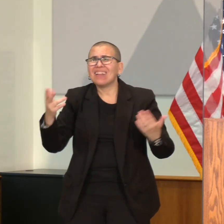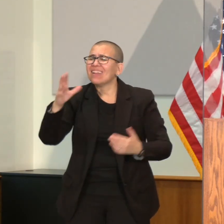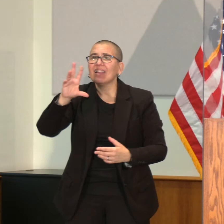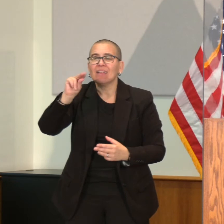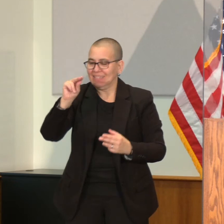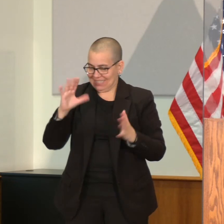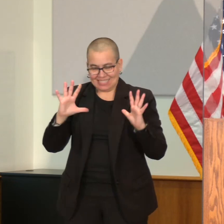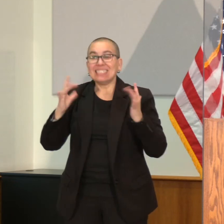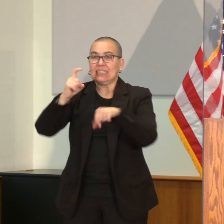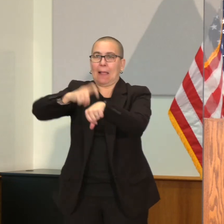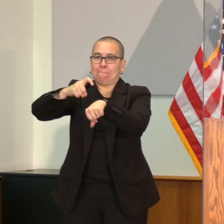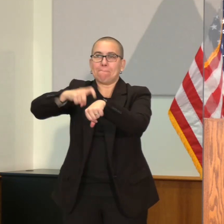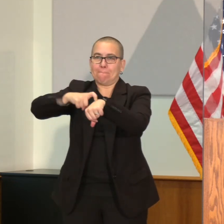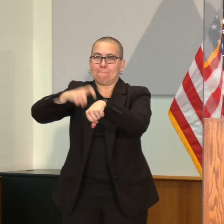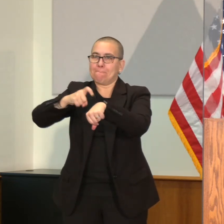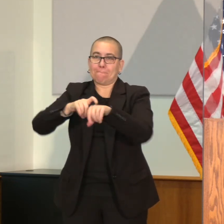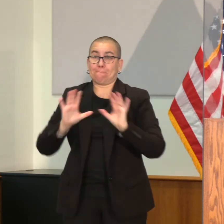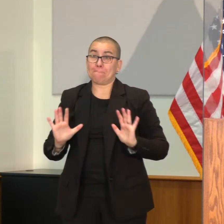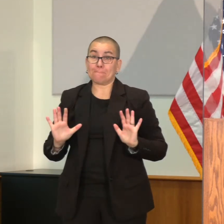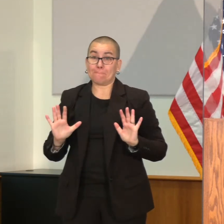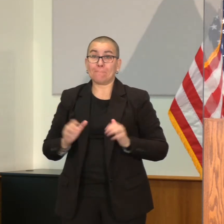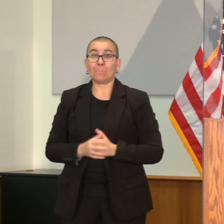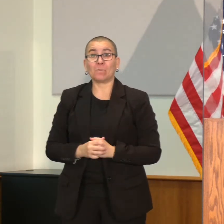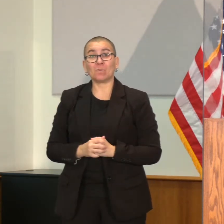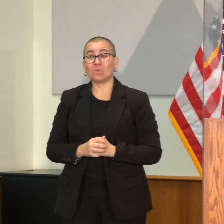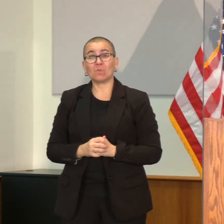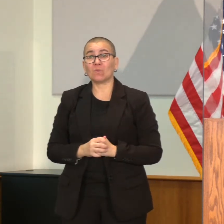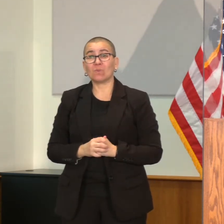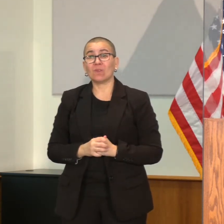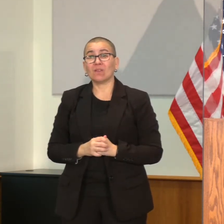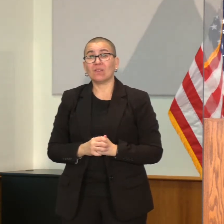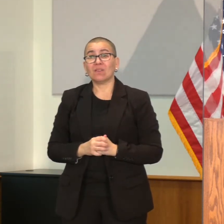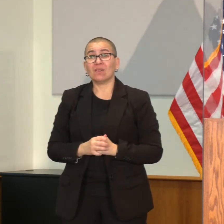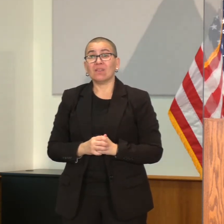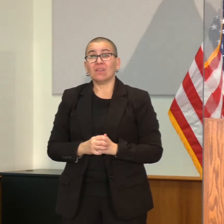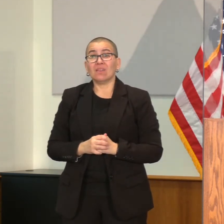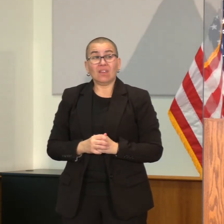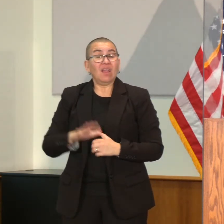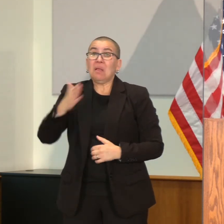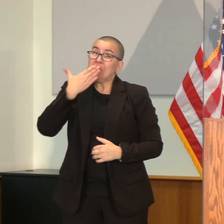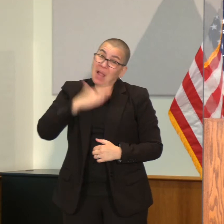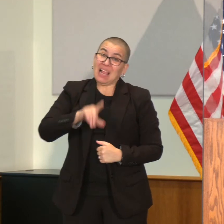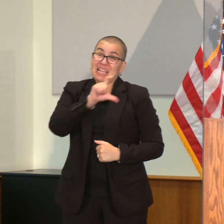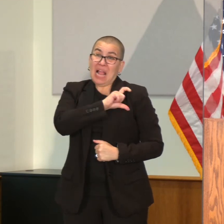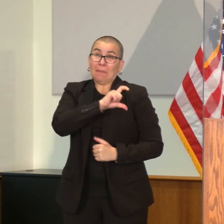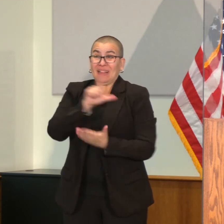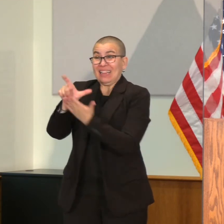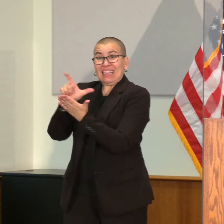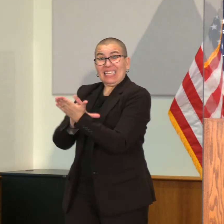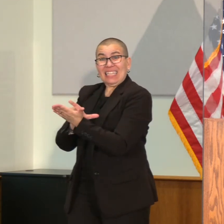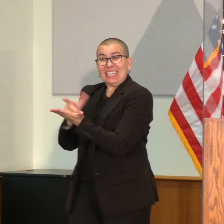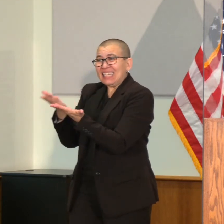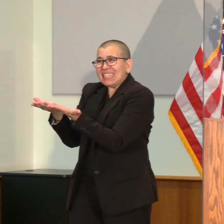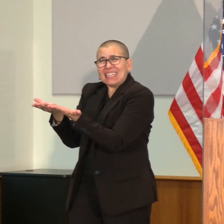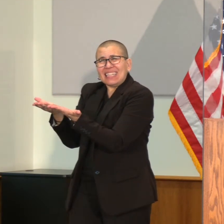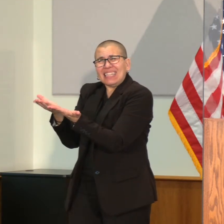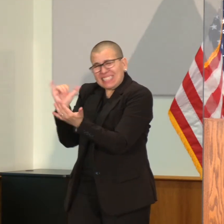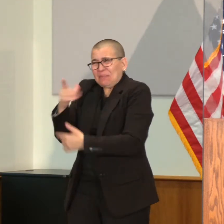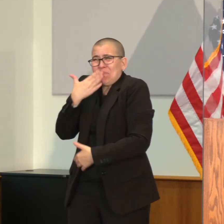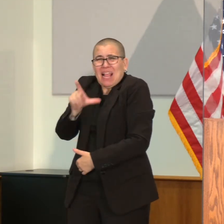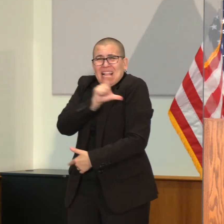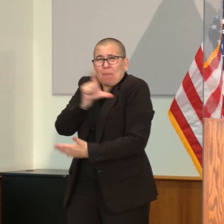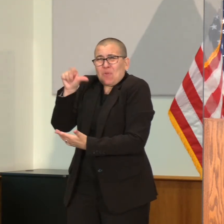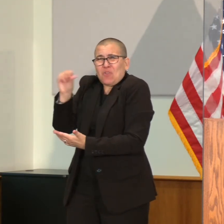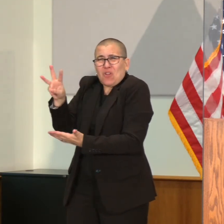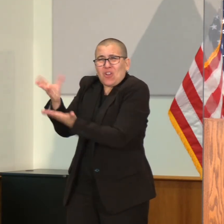This year, the Minnesota House has passed anti-bad cop legislation. We did that in our Public Safety